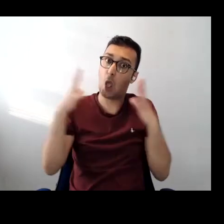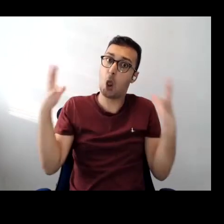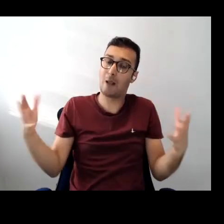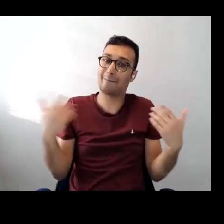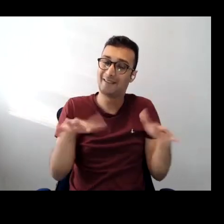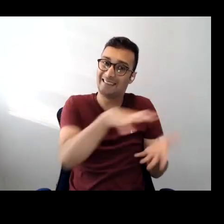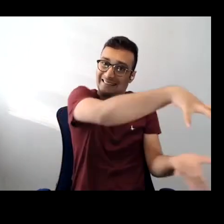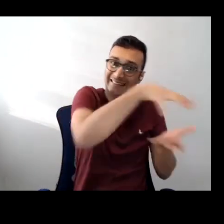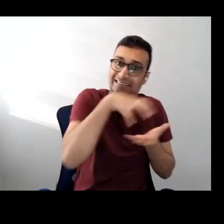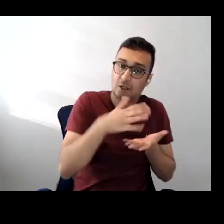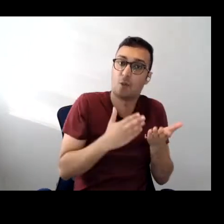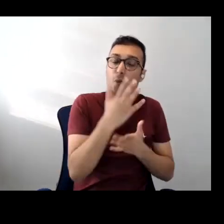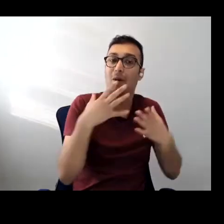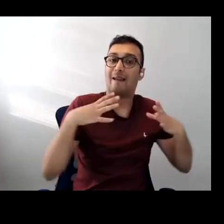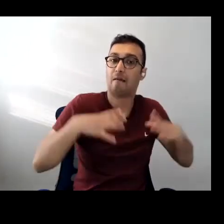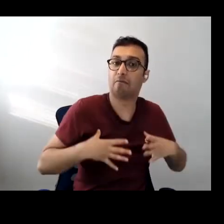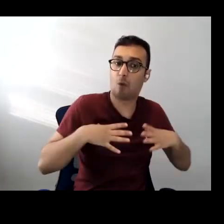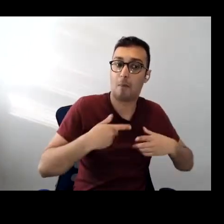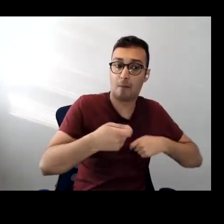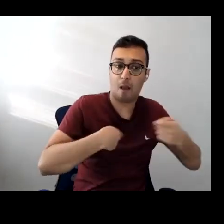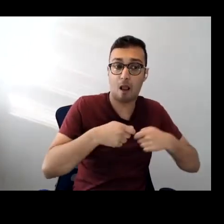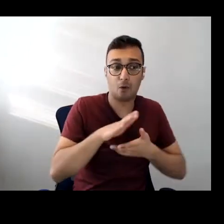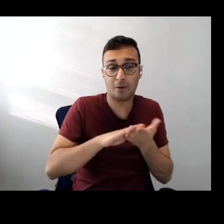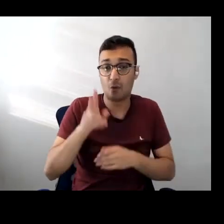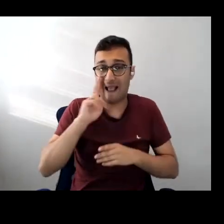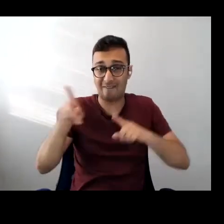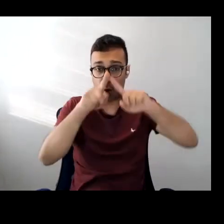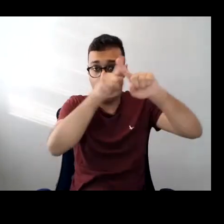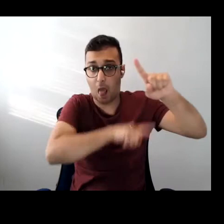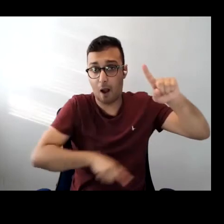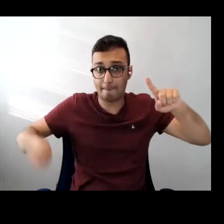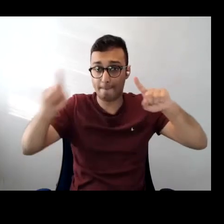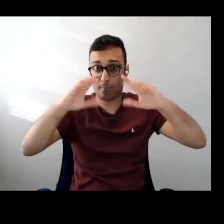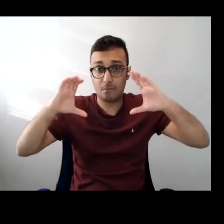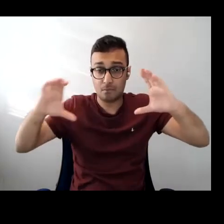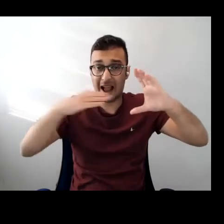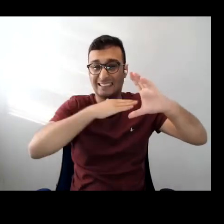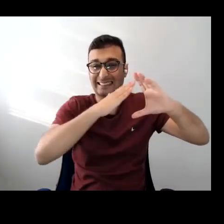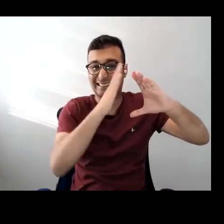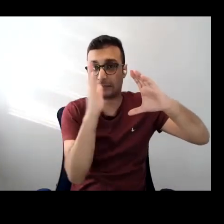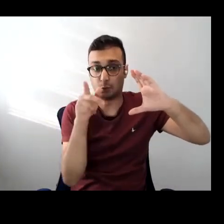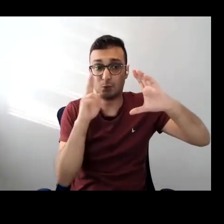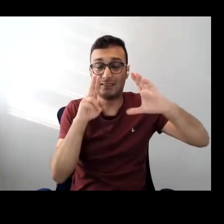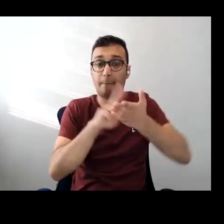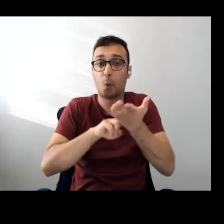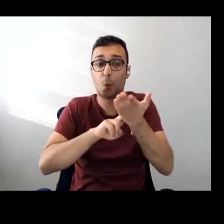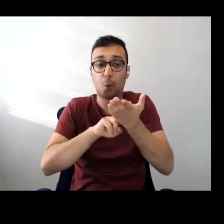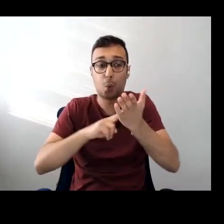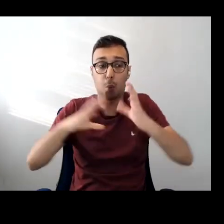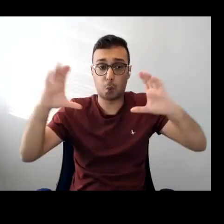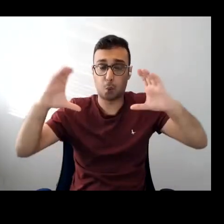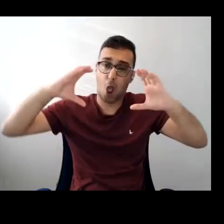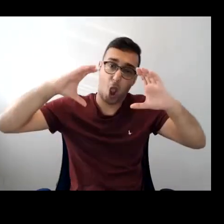2 graphics, the dark blue color is access to AT through informal markets as compared to, for example,